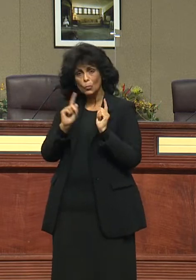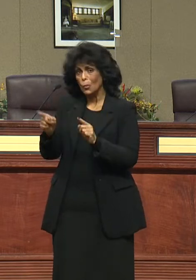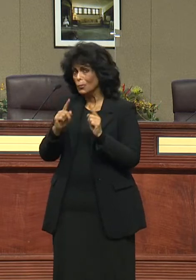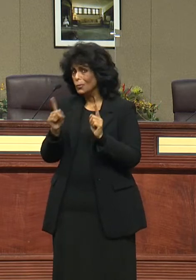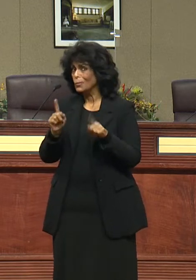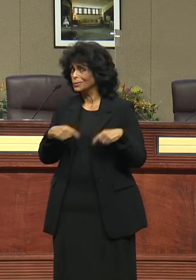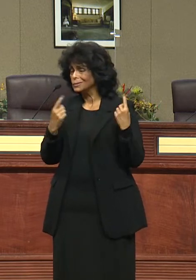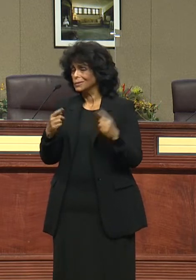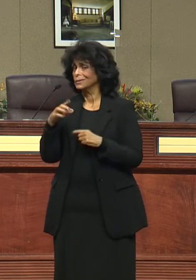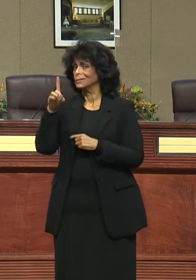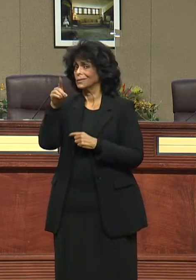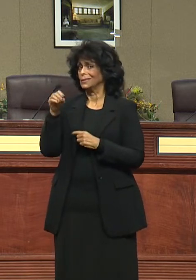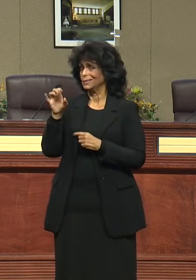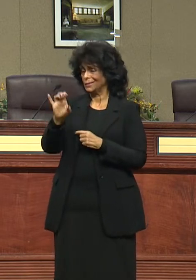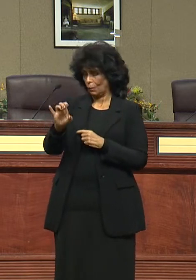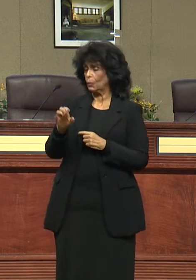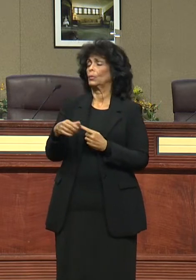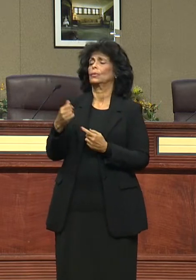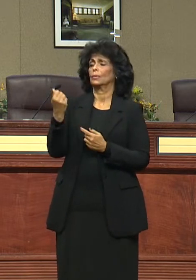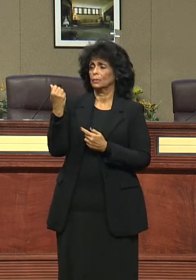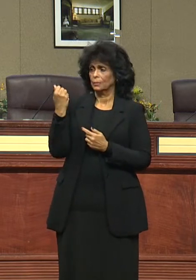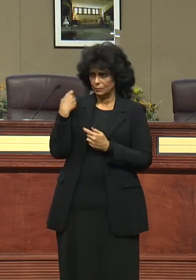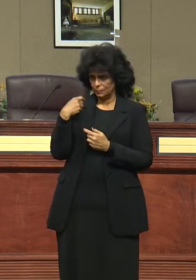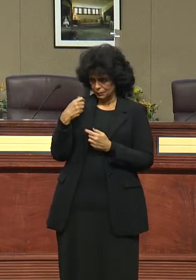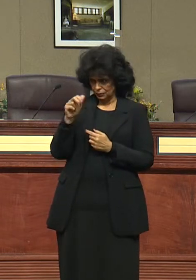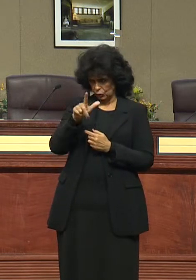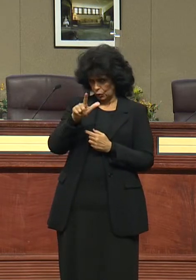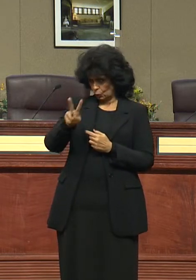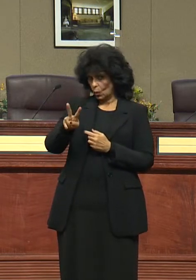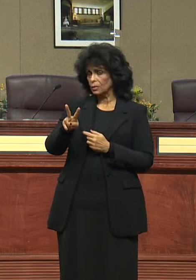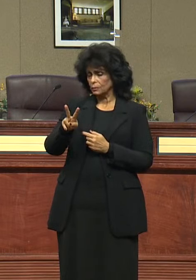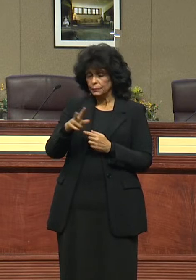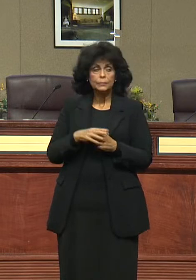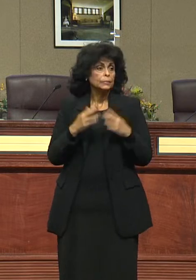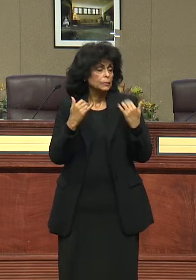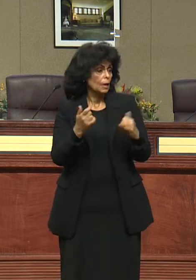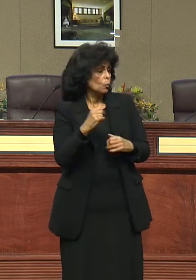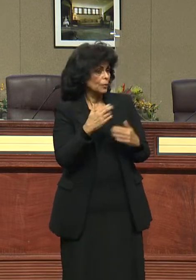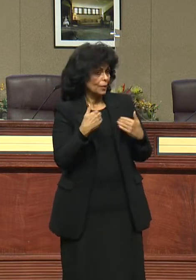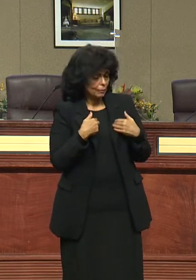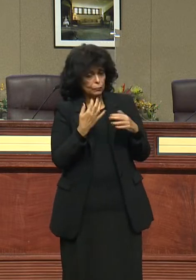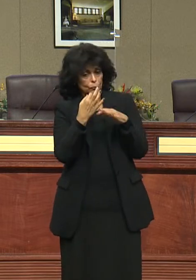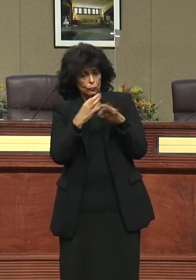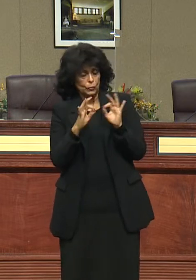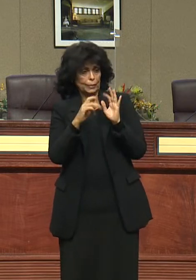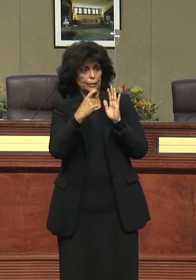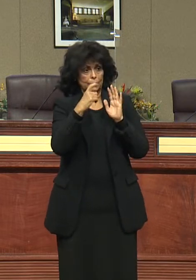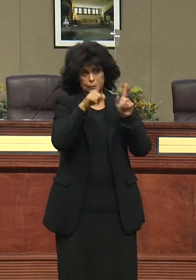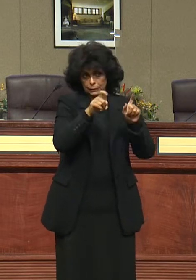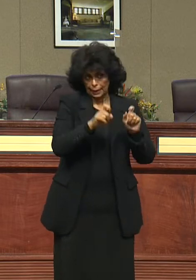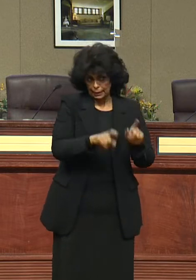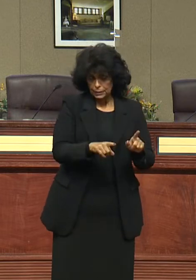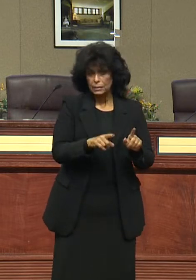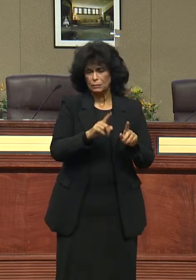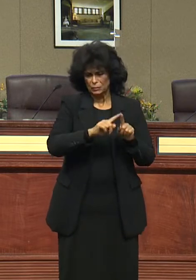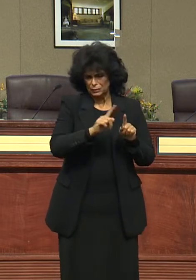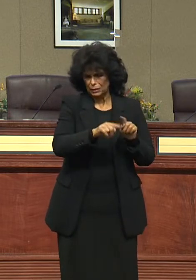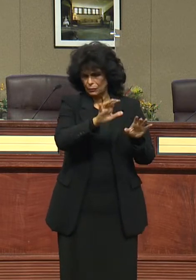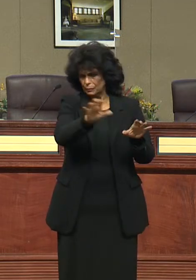health services teams have been offering free testing now at Barnett and other locations for a total